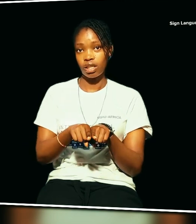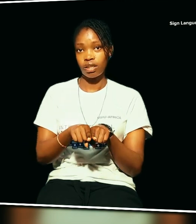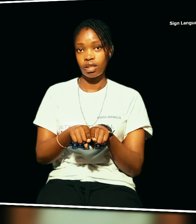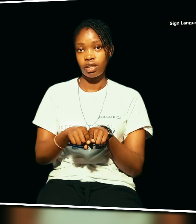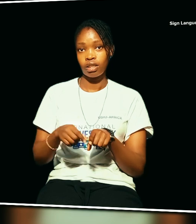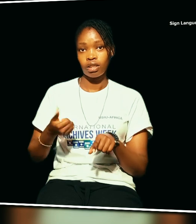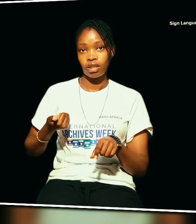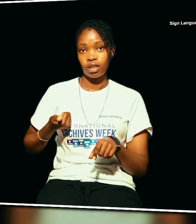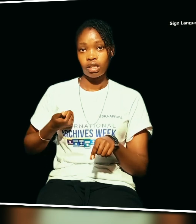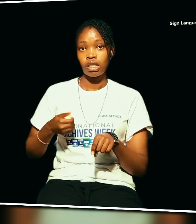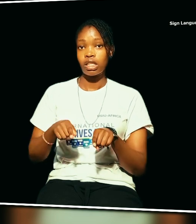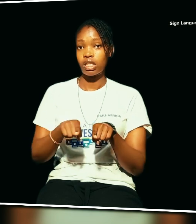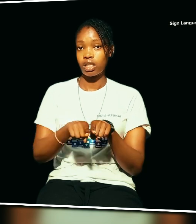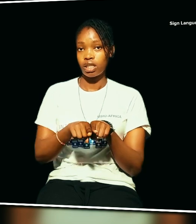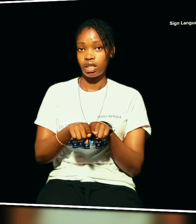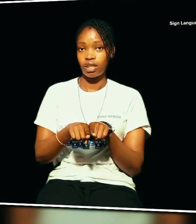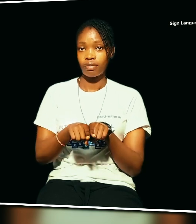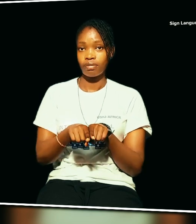sister,